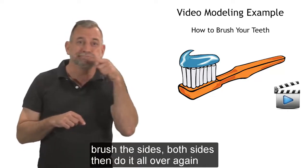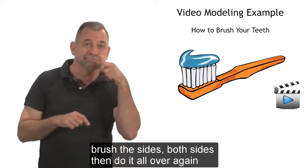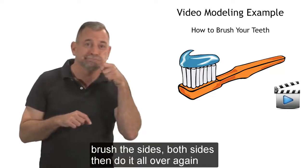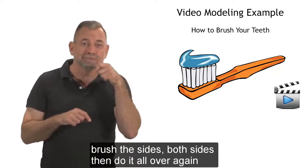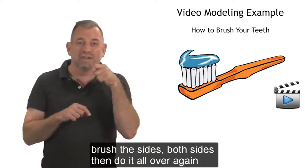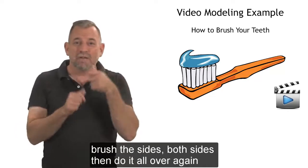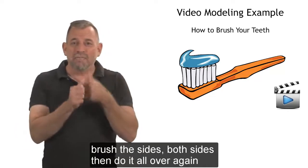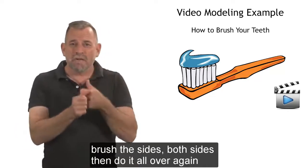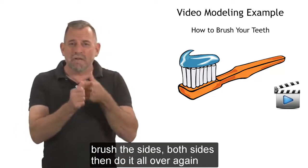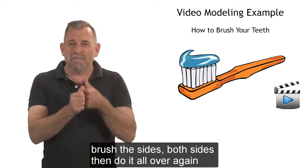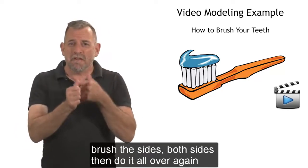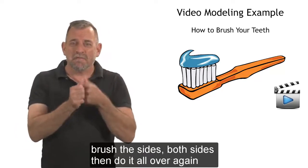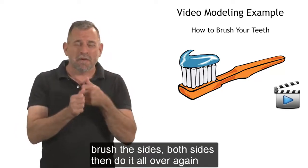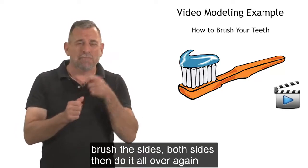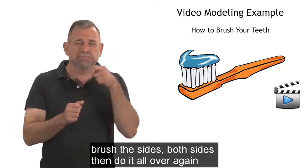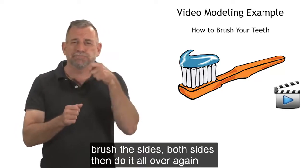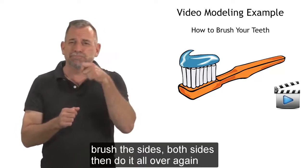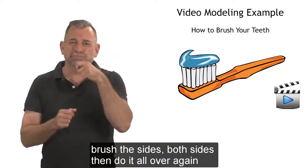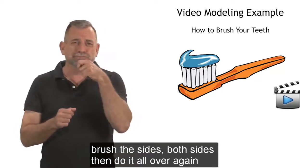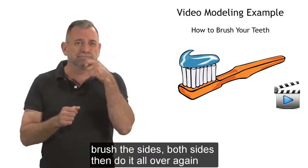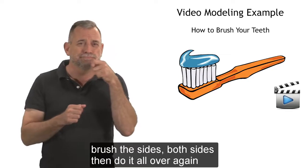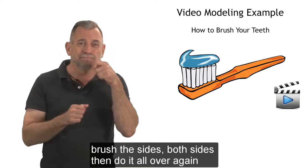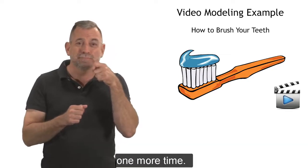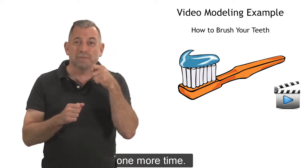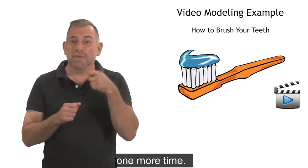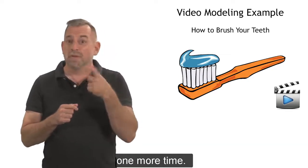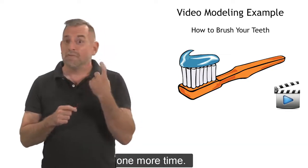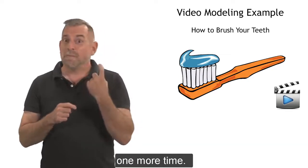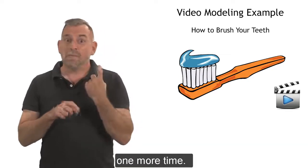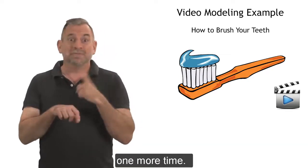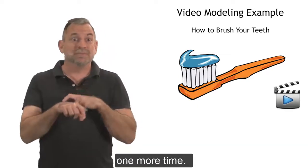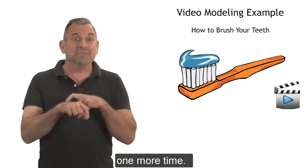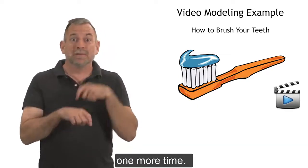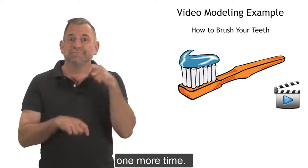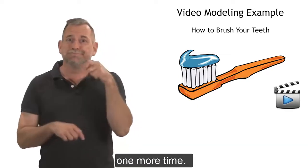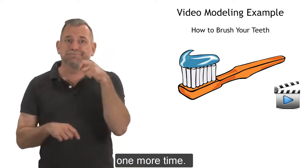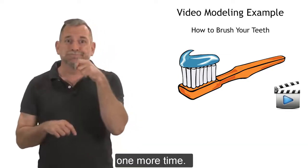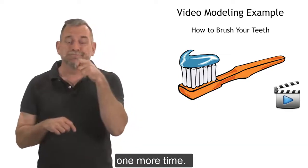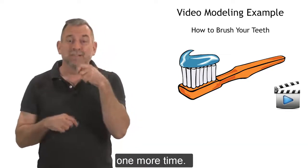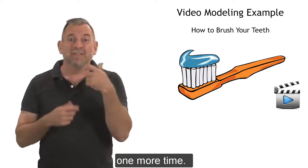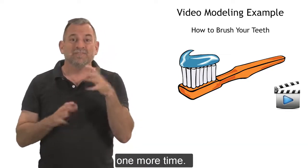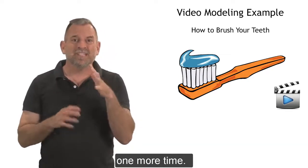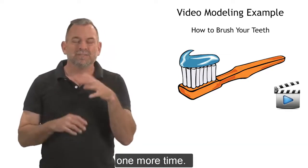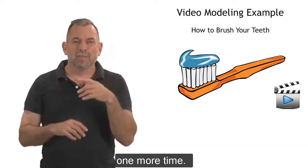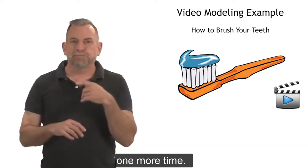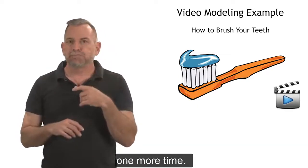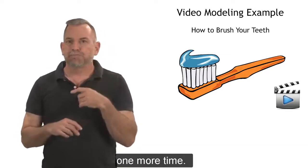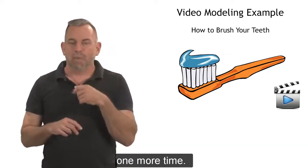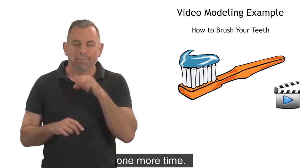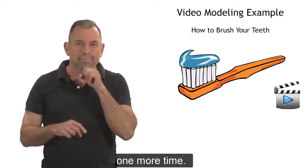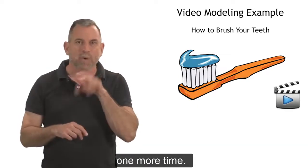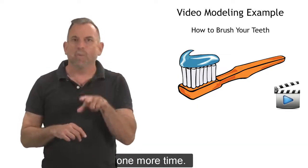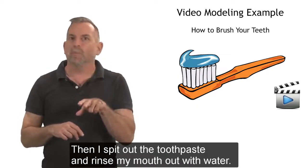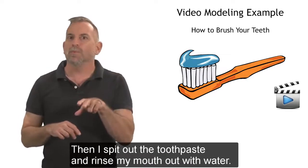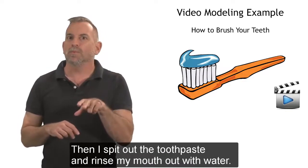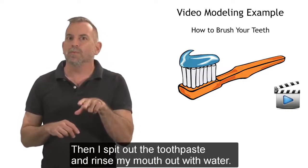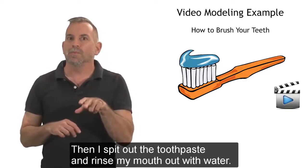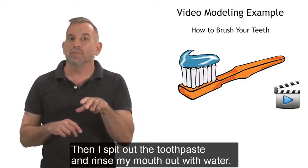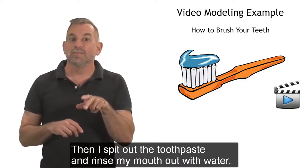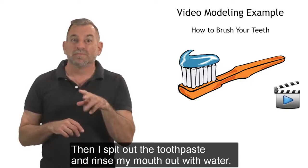sides, both sides, then do it all over again one more time. Then I spit out the